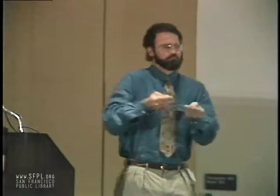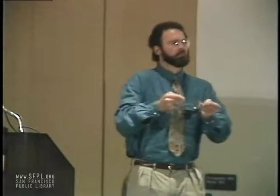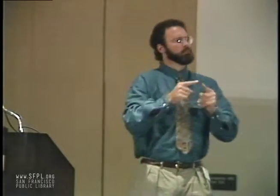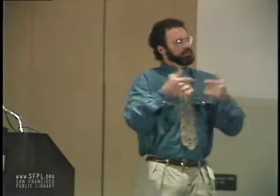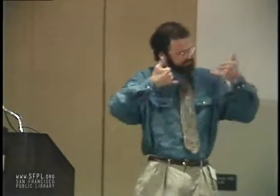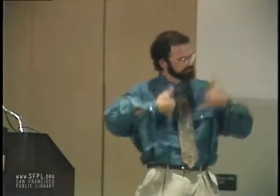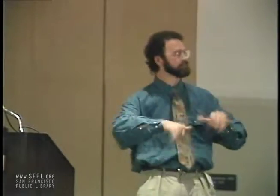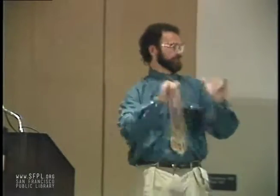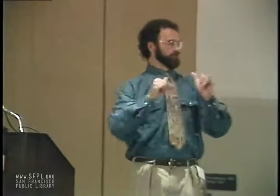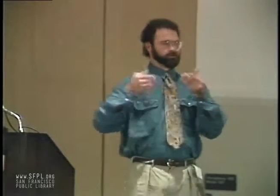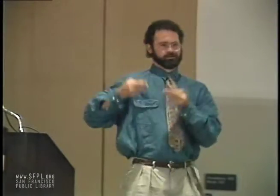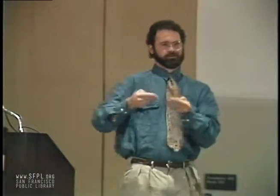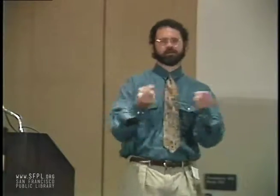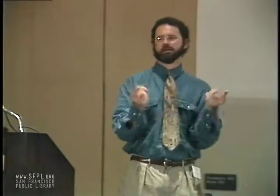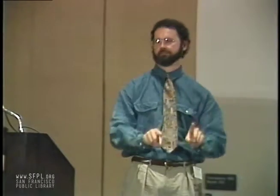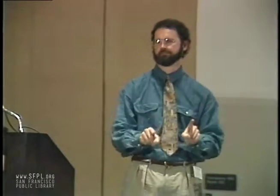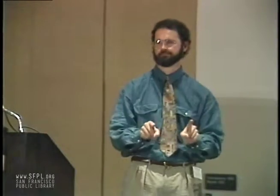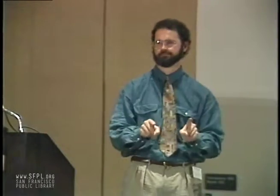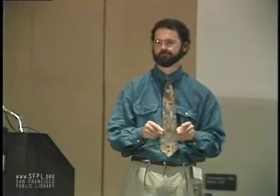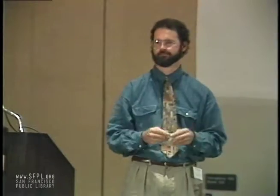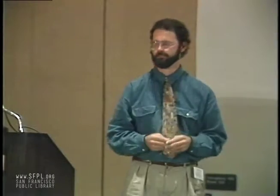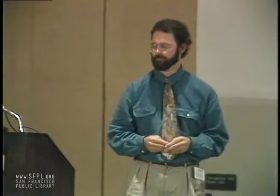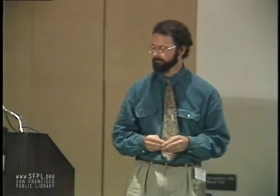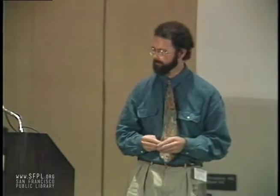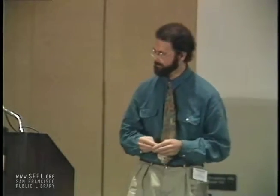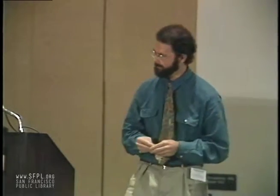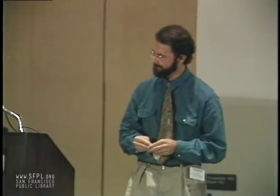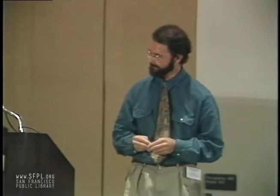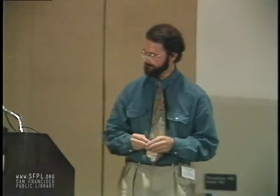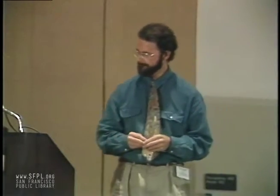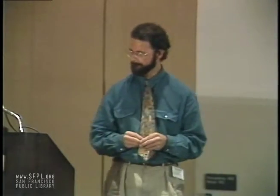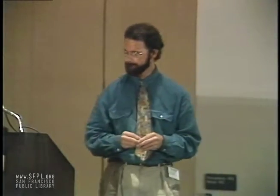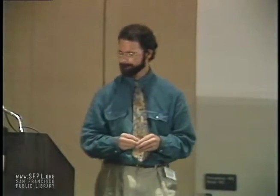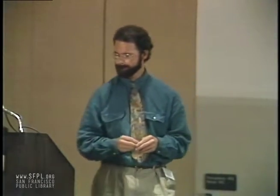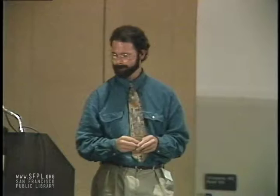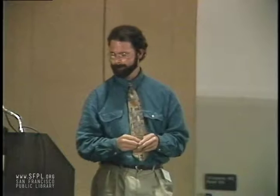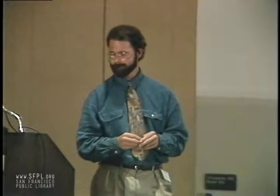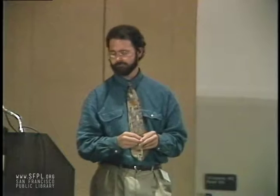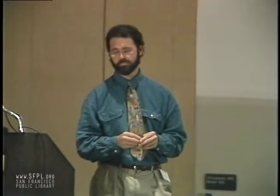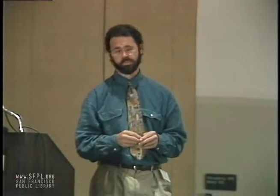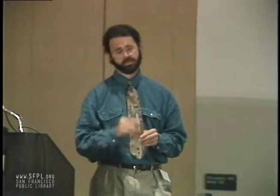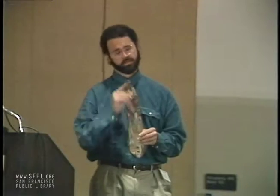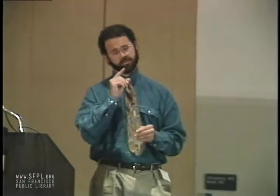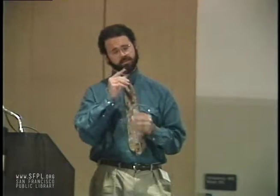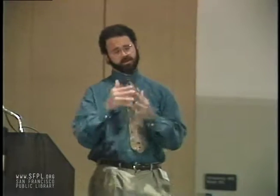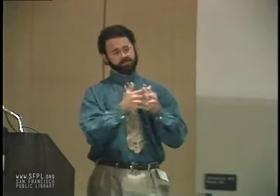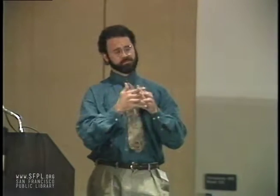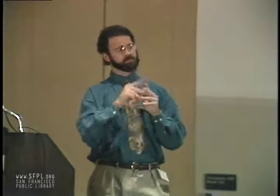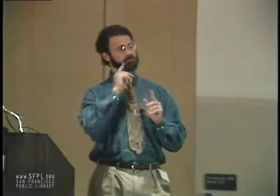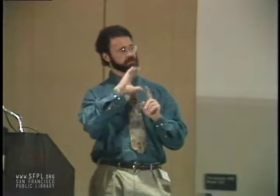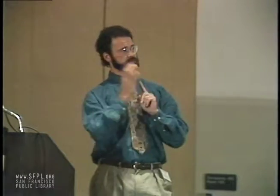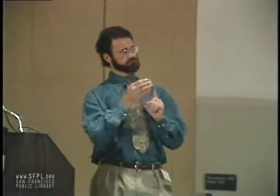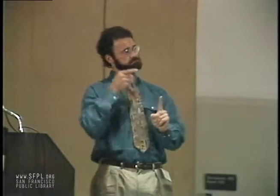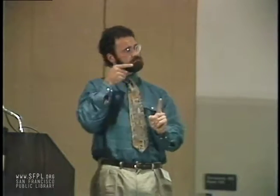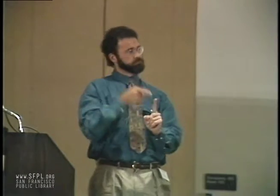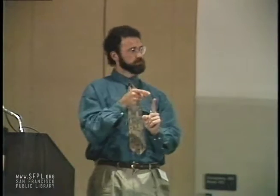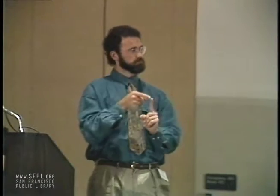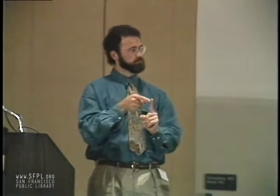So various communities have different ways for transmitting the culture, but nevertheless, it is transmitted in that way. American